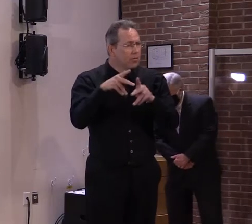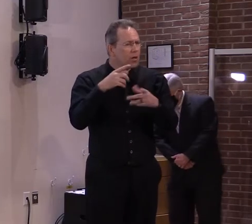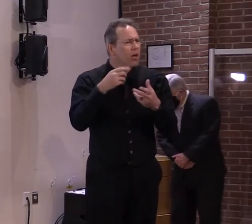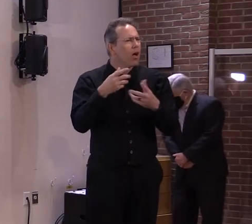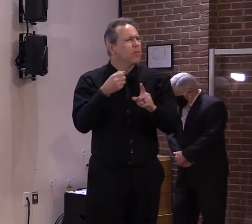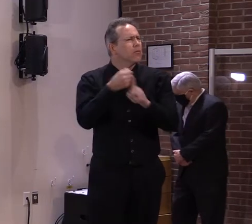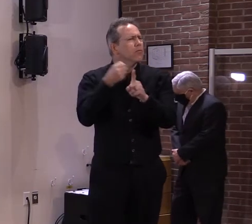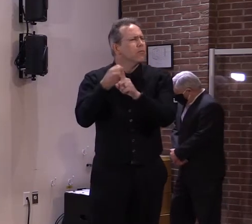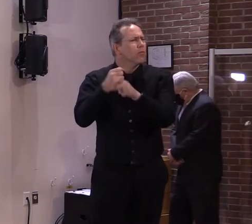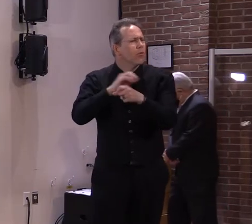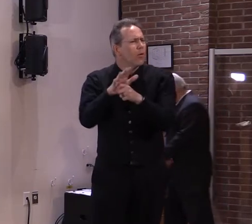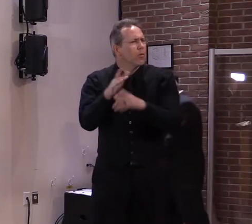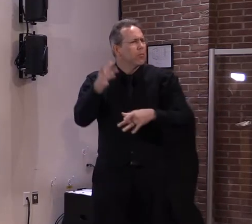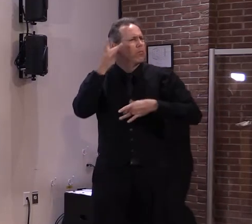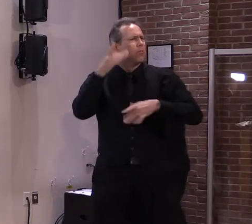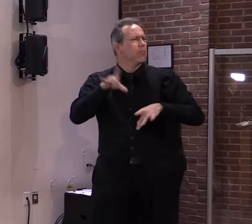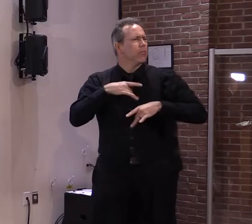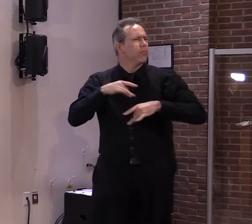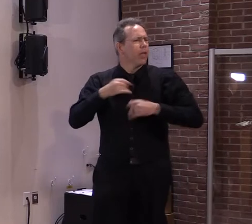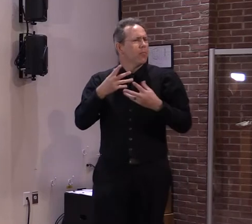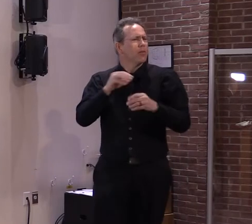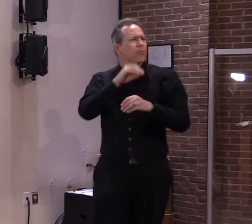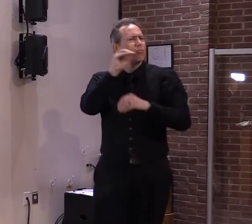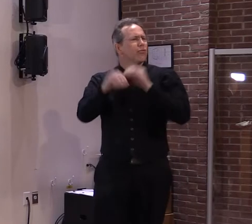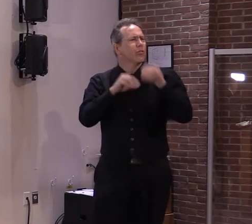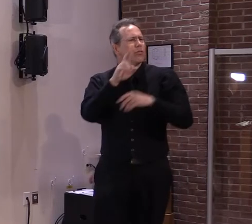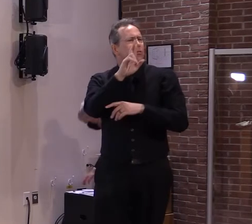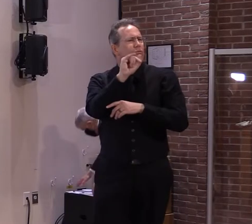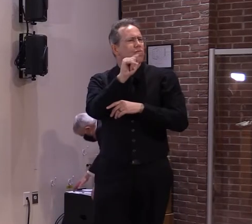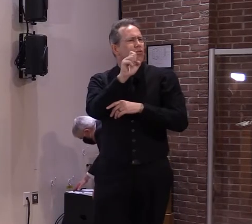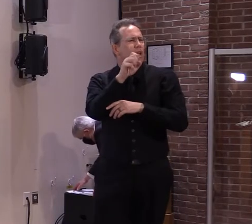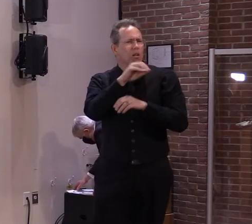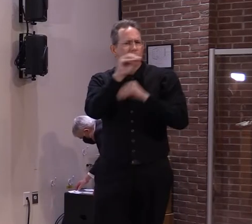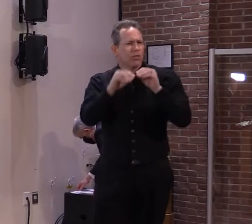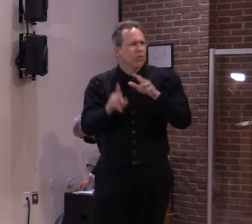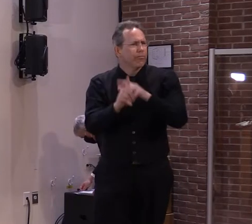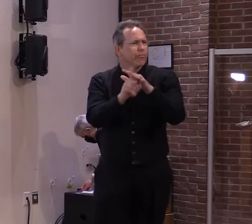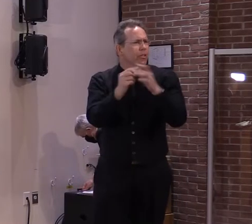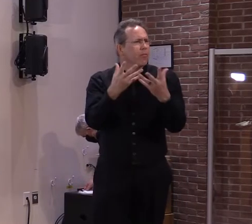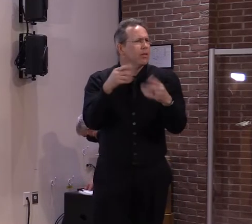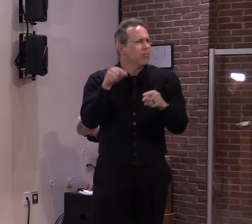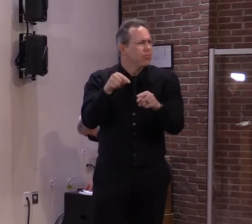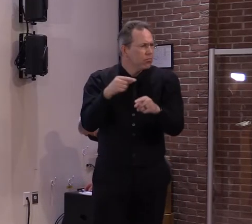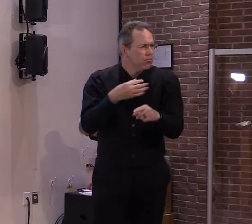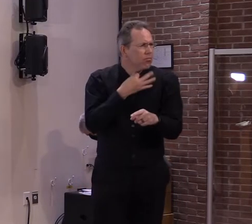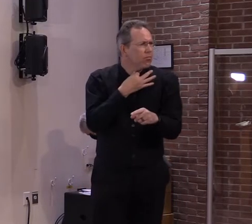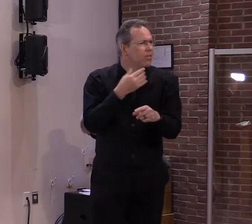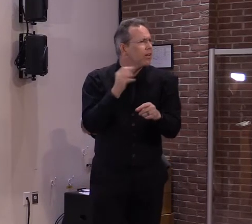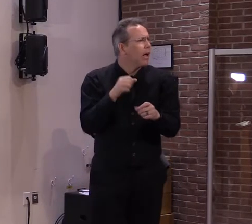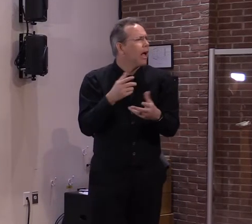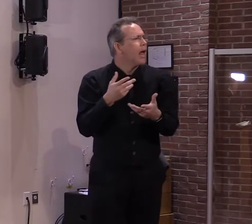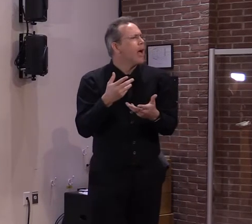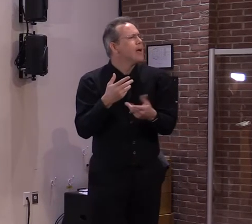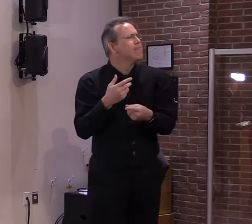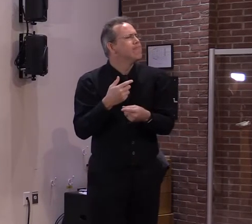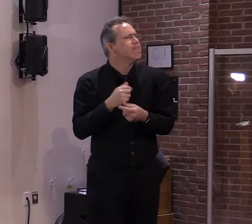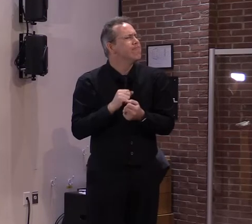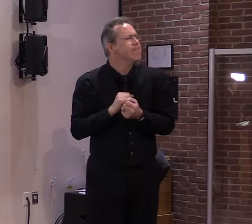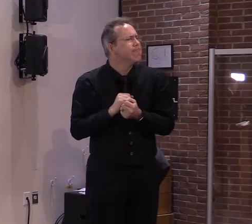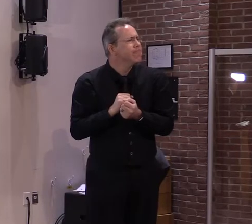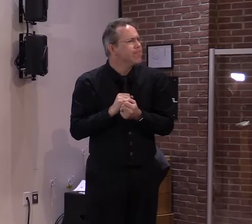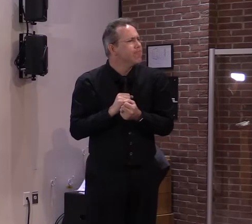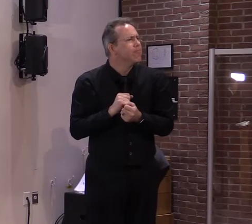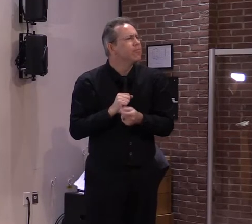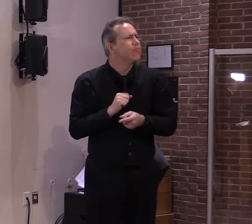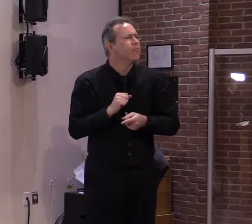Can you say anything about what more than just like a specific vaccination phase was